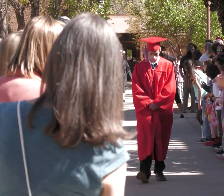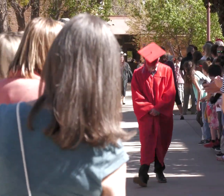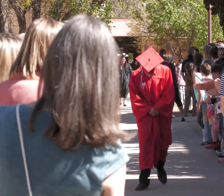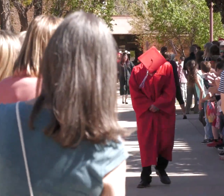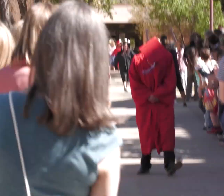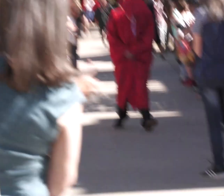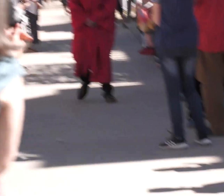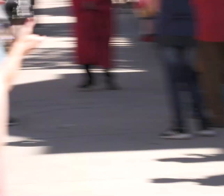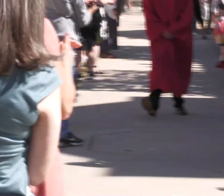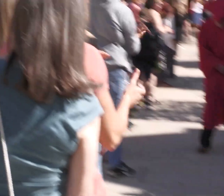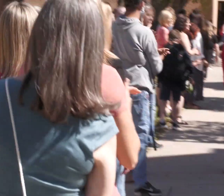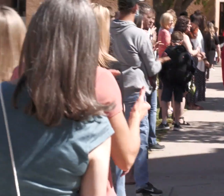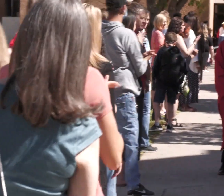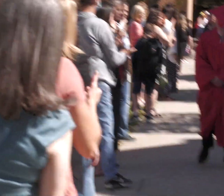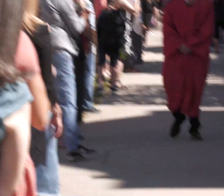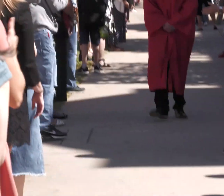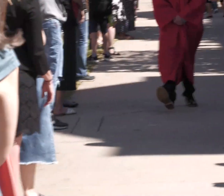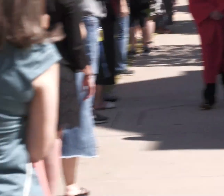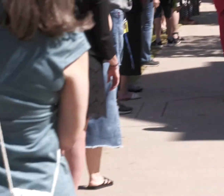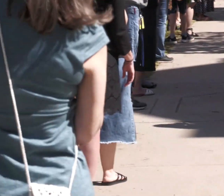Staff and students cheer.